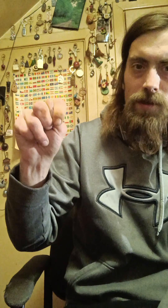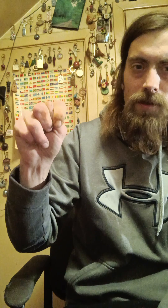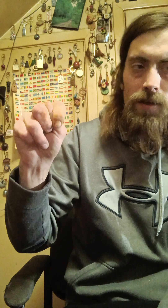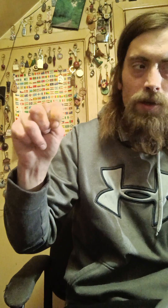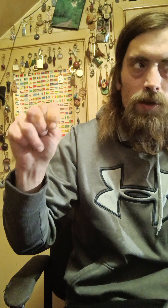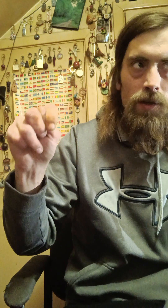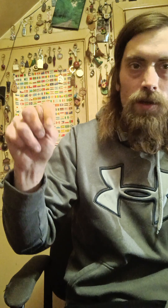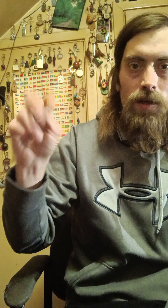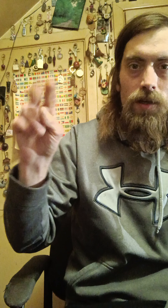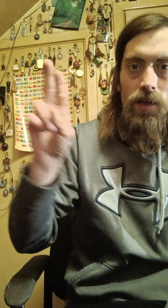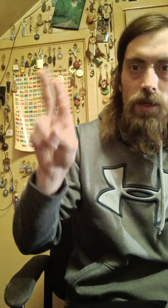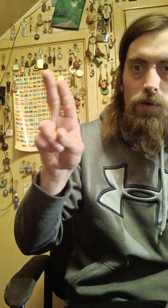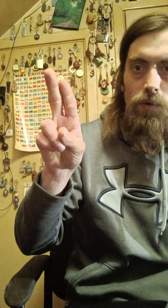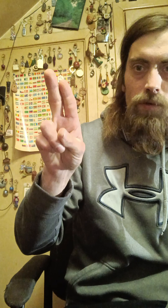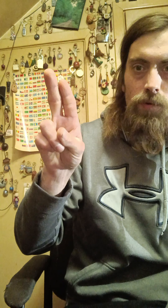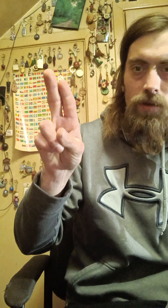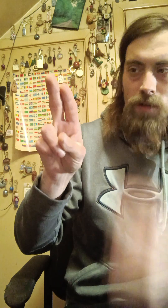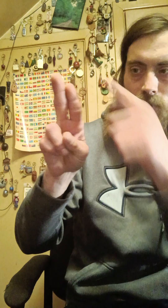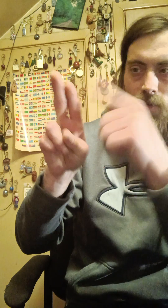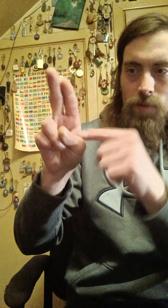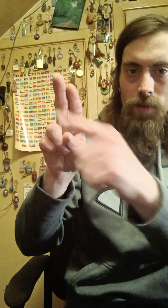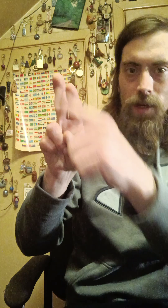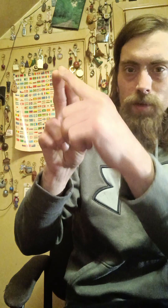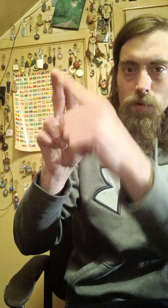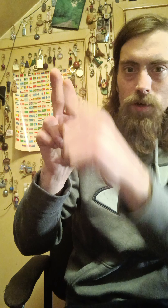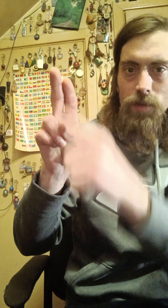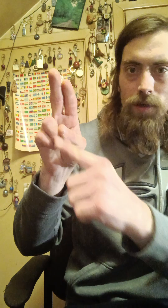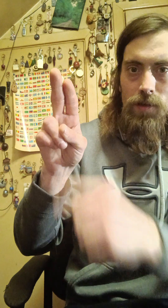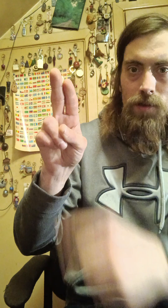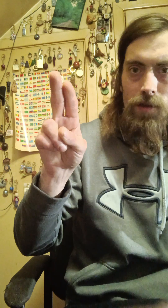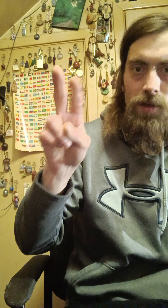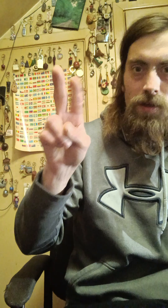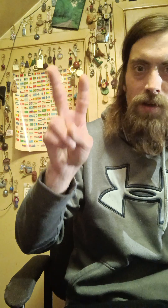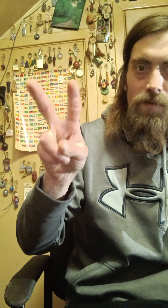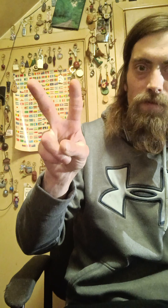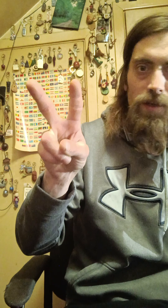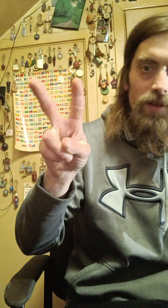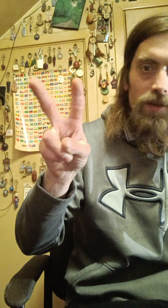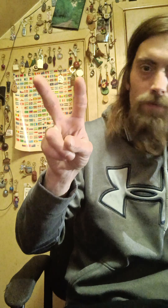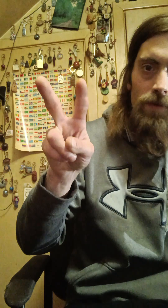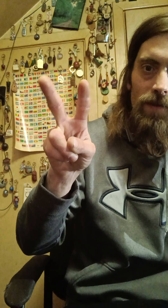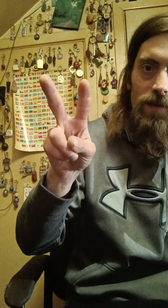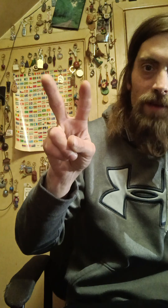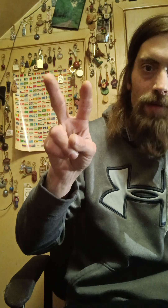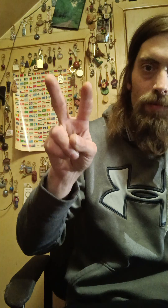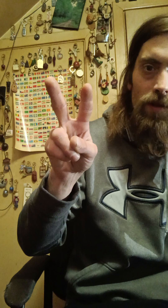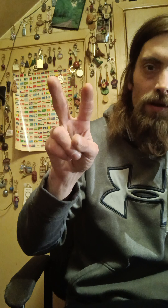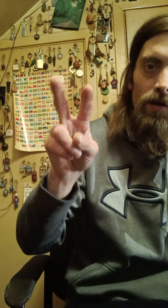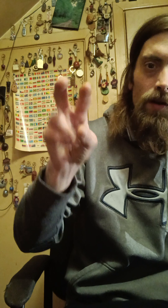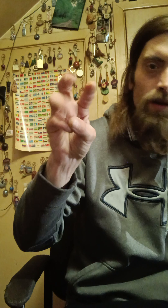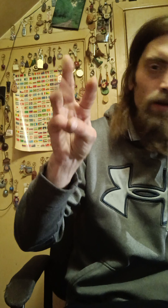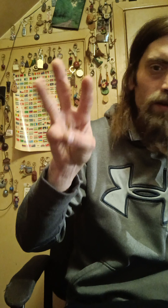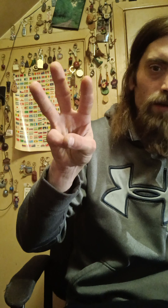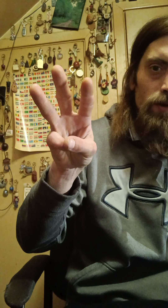T. U is pretty self-explanatory, basically. V is the same thing.